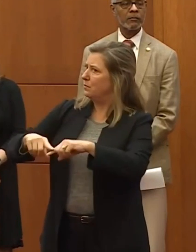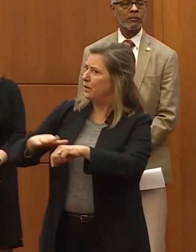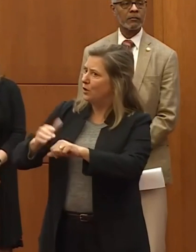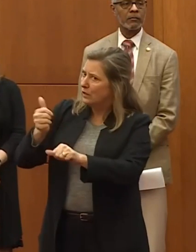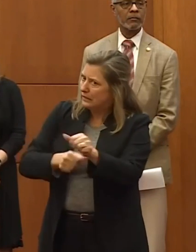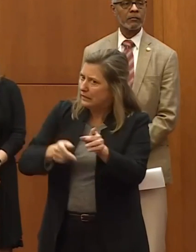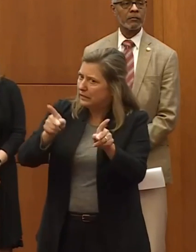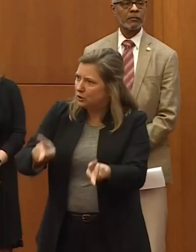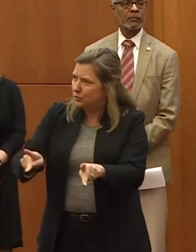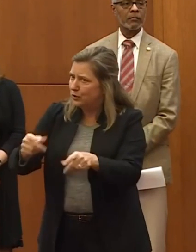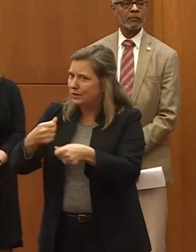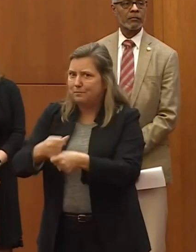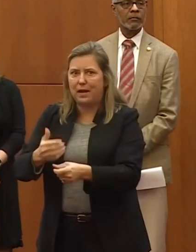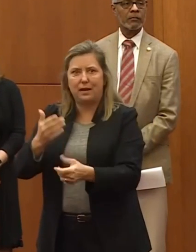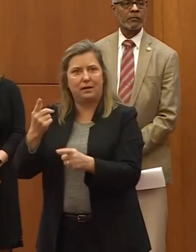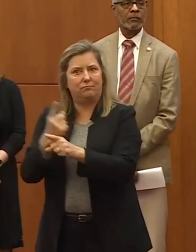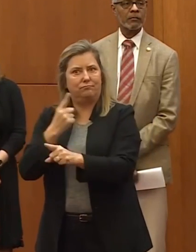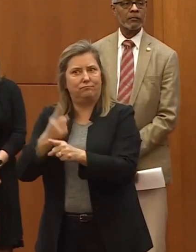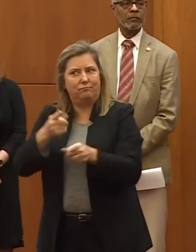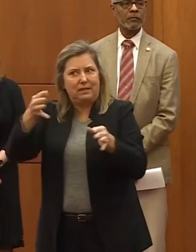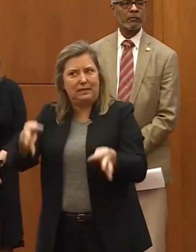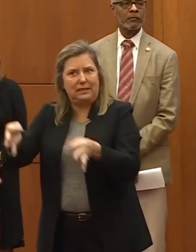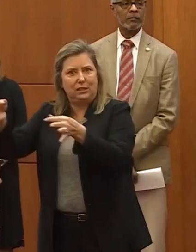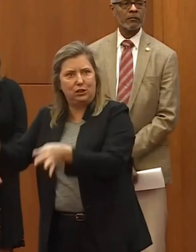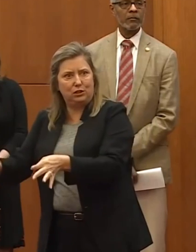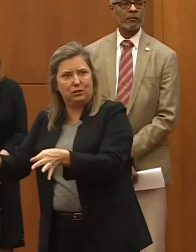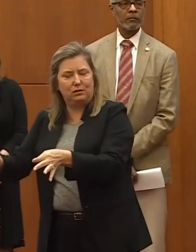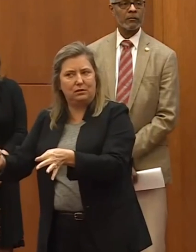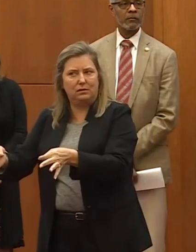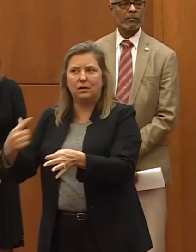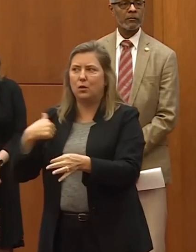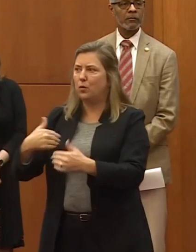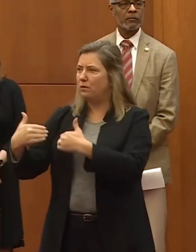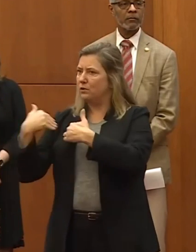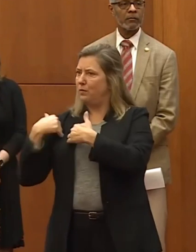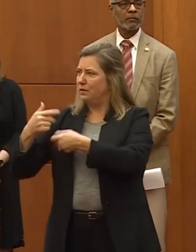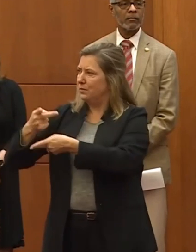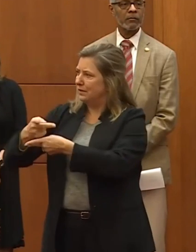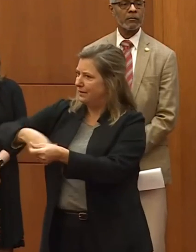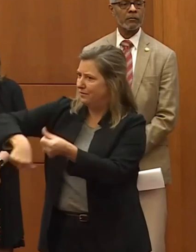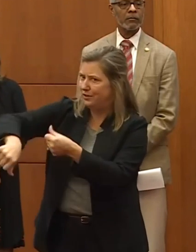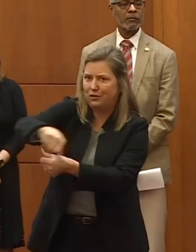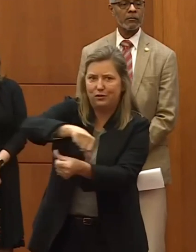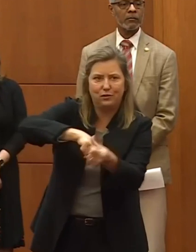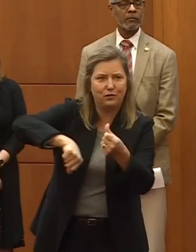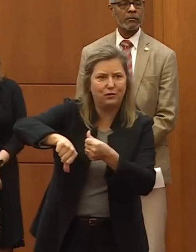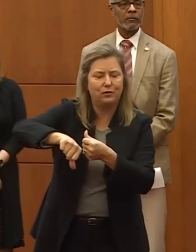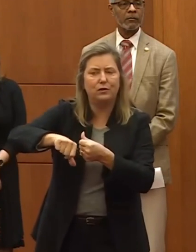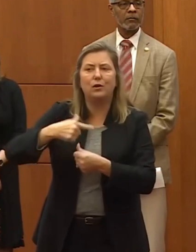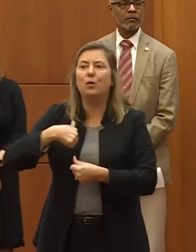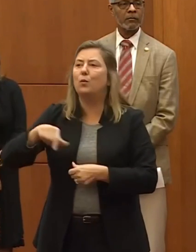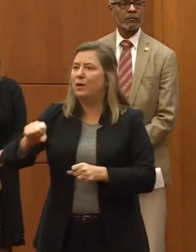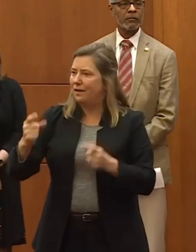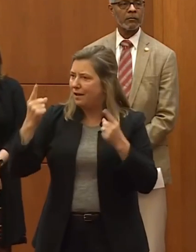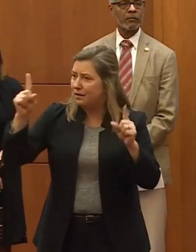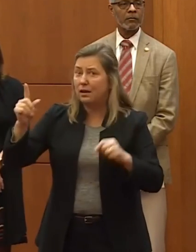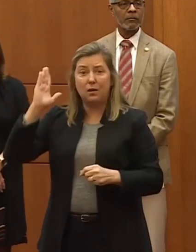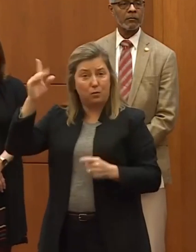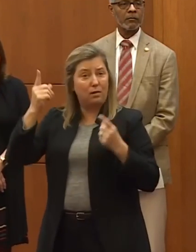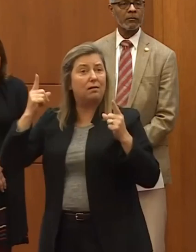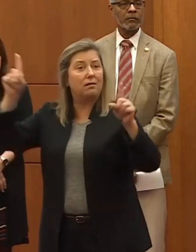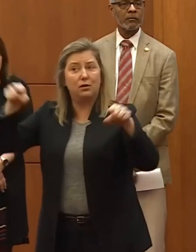decisions. We all have a responsibility to each other. We can and will get through this difficult